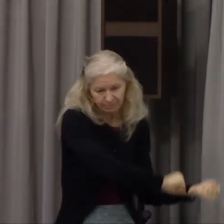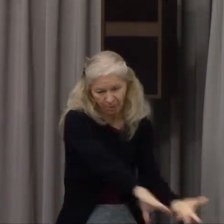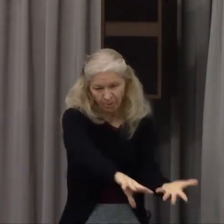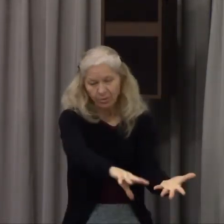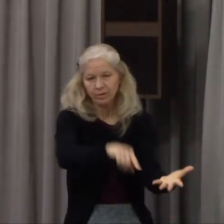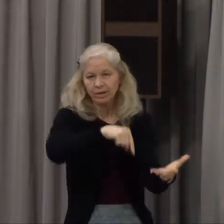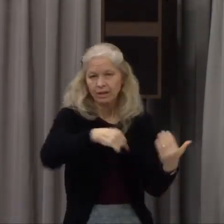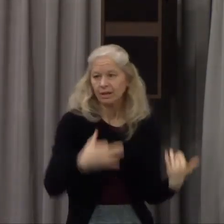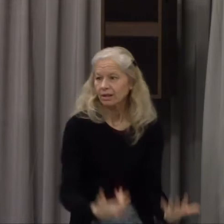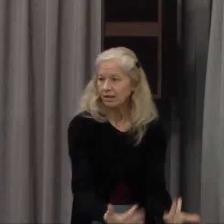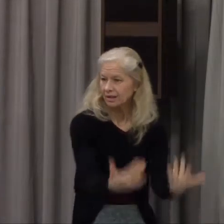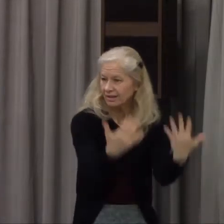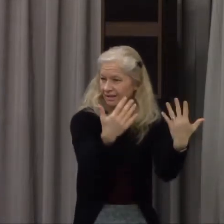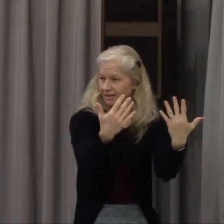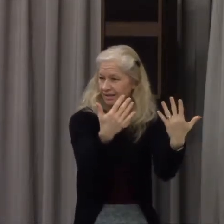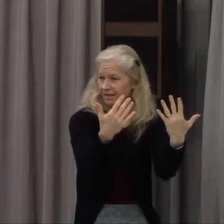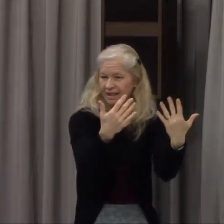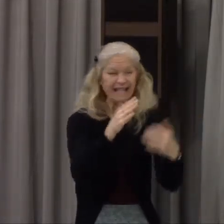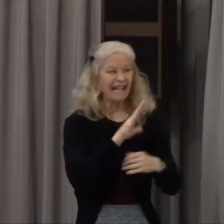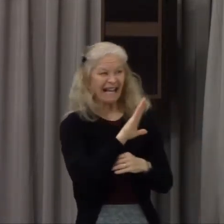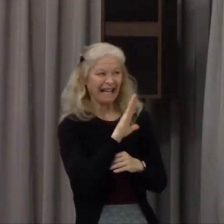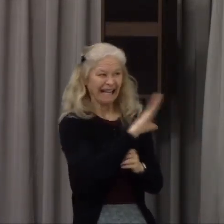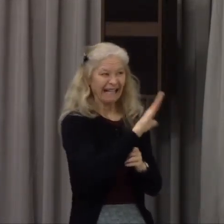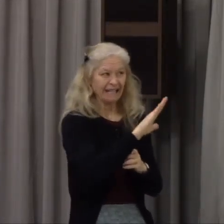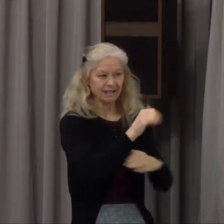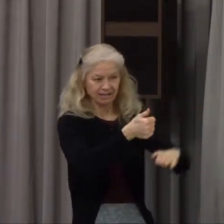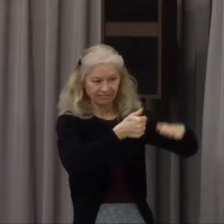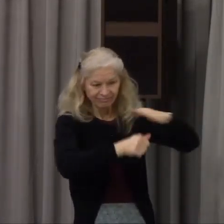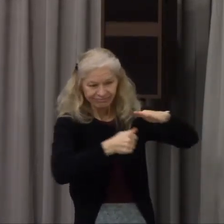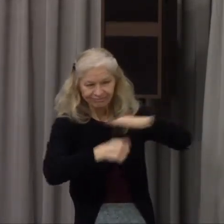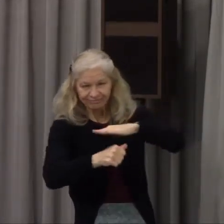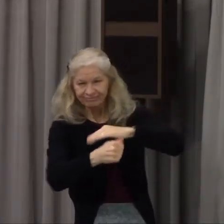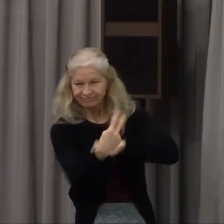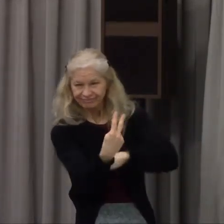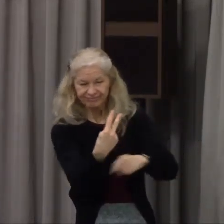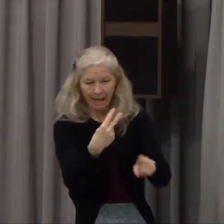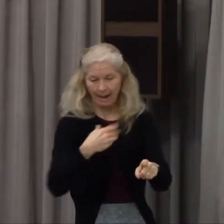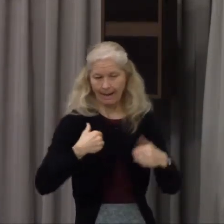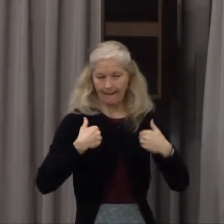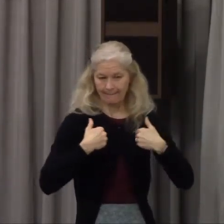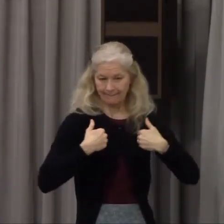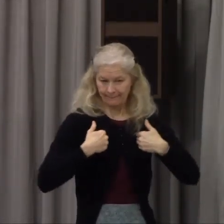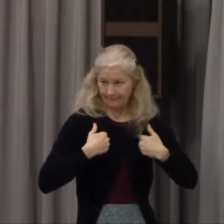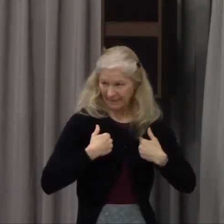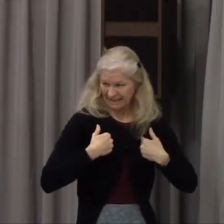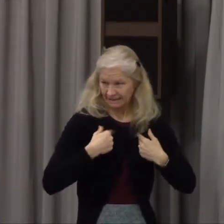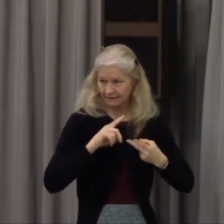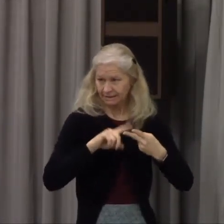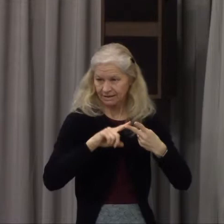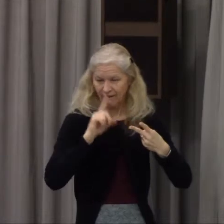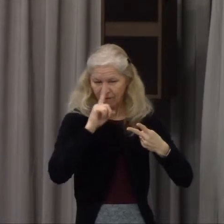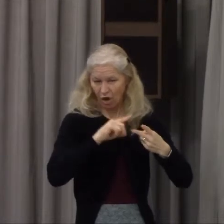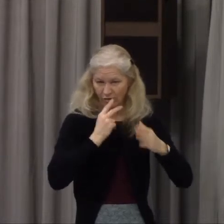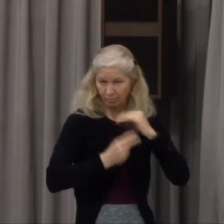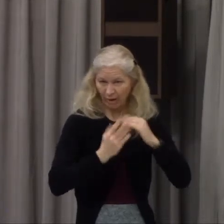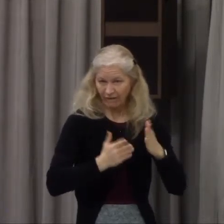been cast in there 1,000 years ago and they are still there now at that time. They haven't been